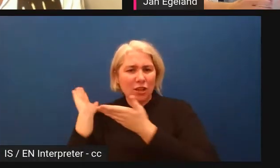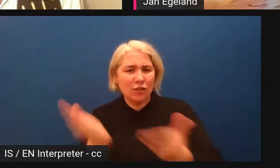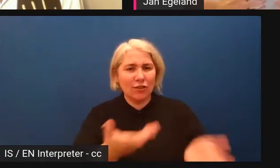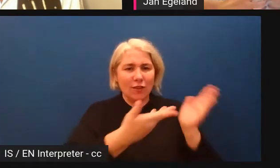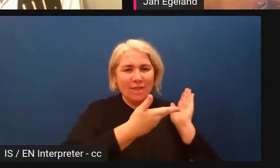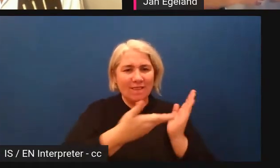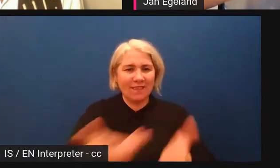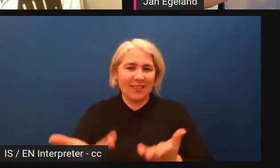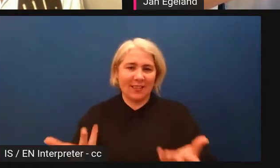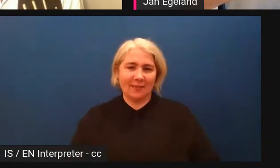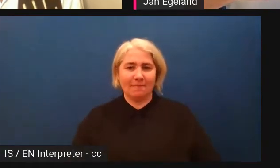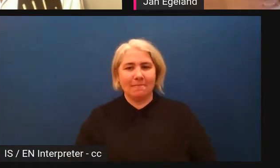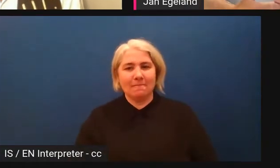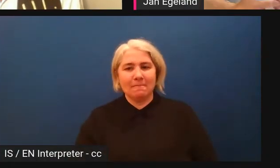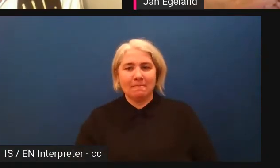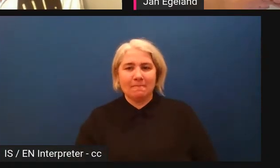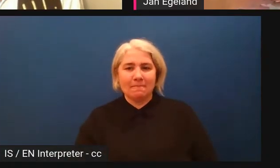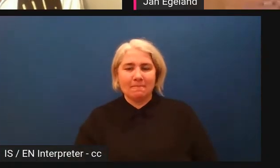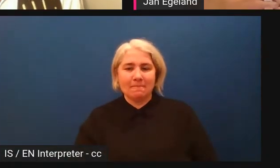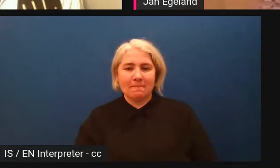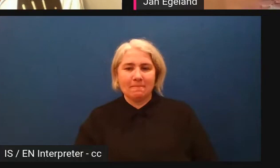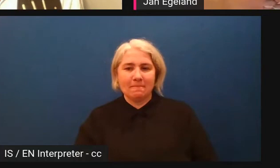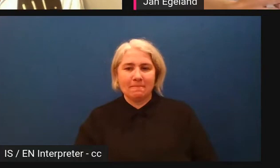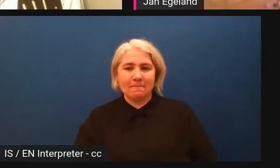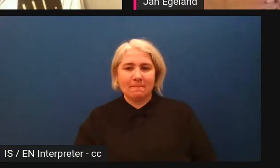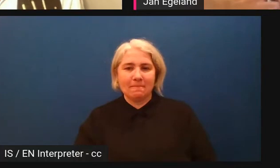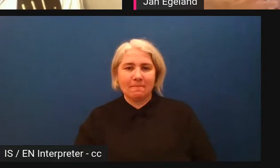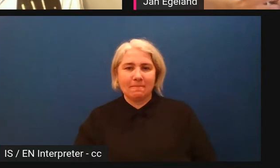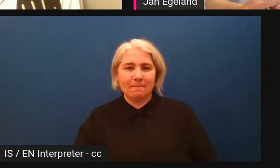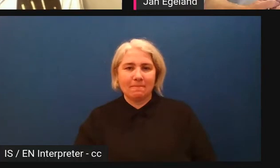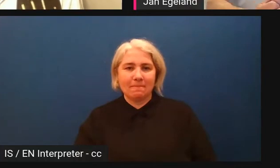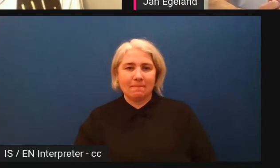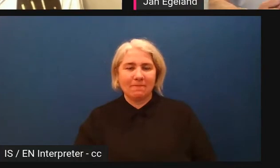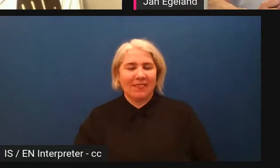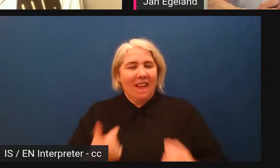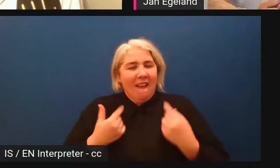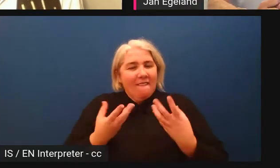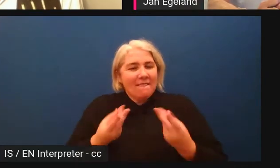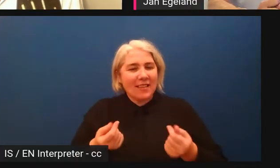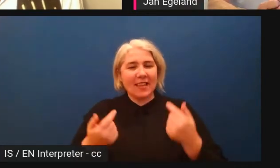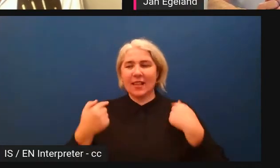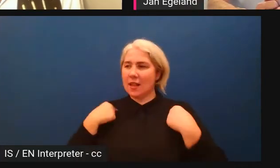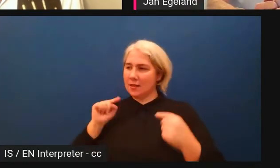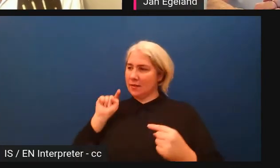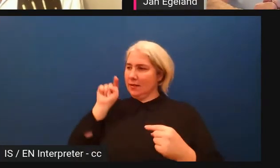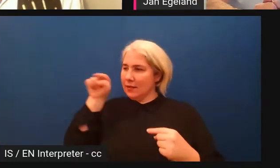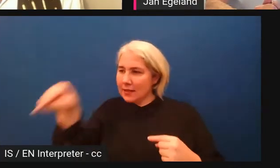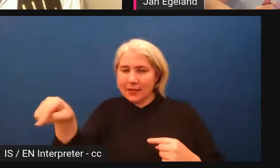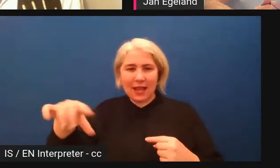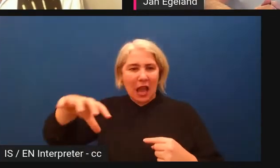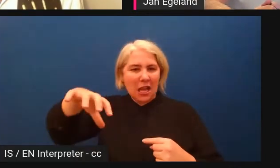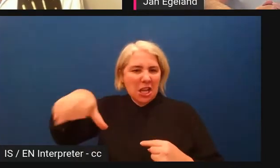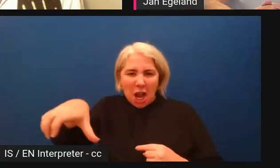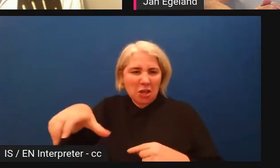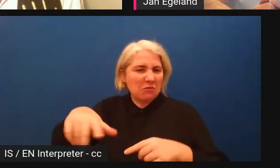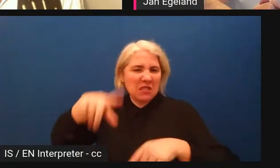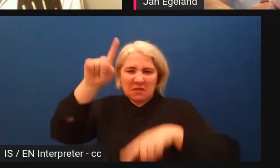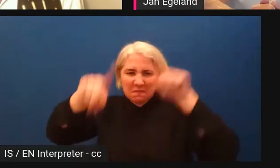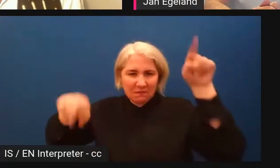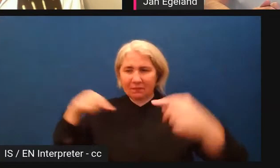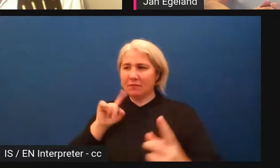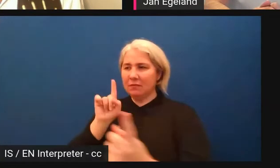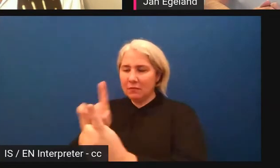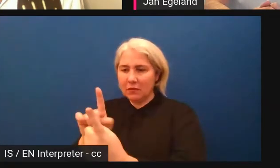responding as humankinds to fellow humankind, because we were so